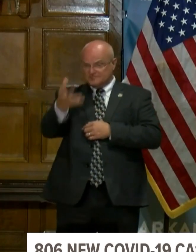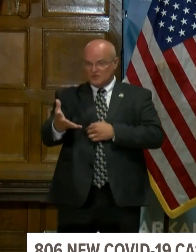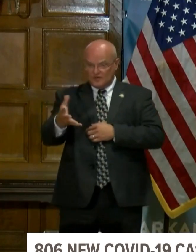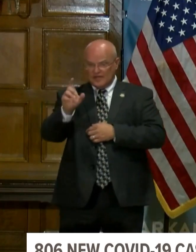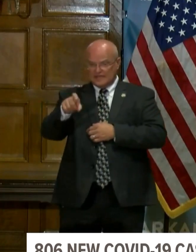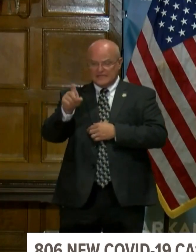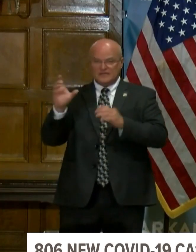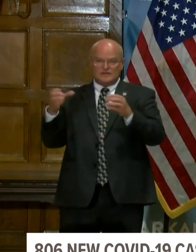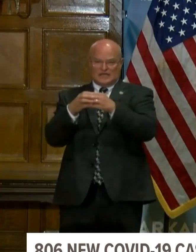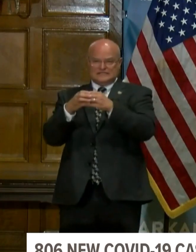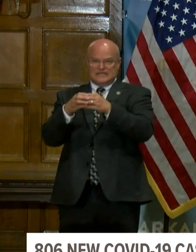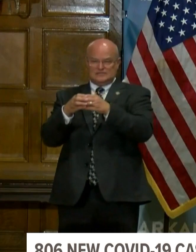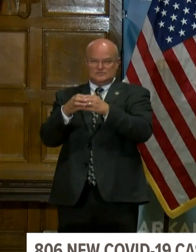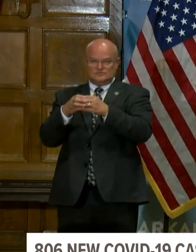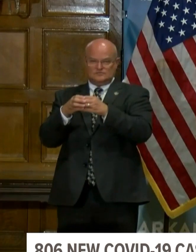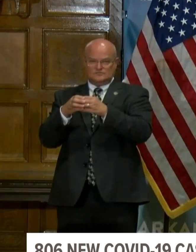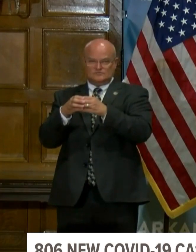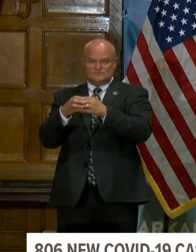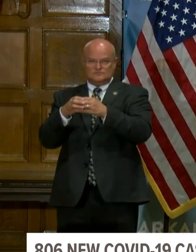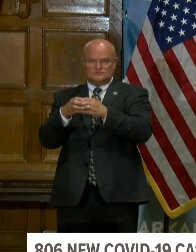them they need to go in isolation.